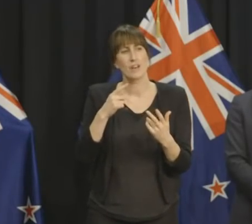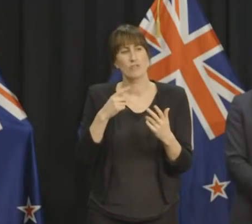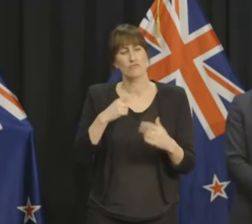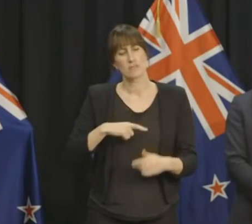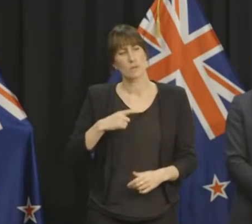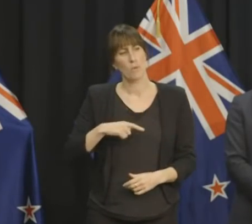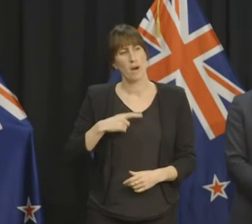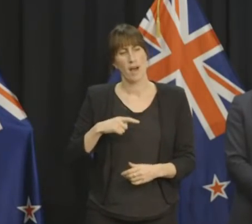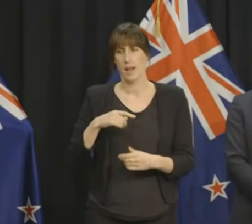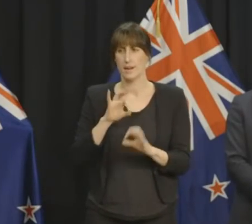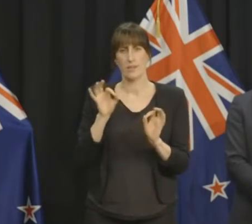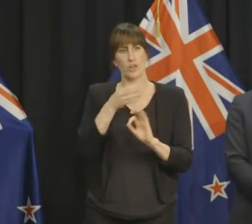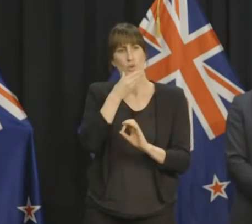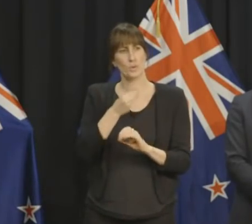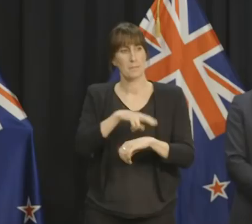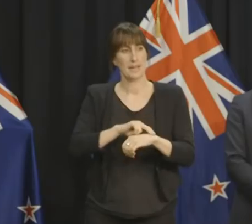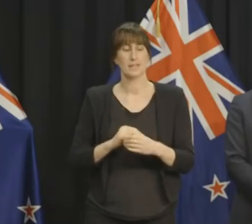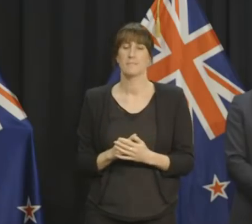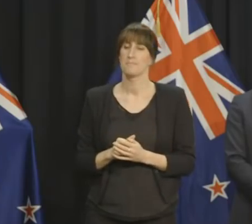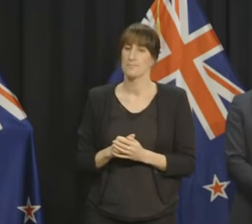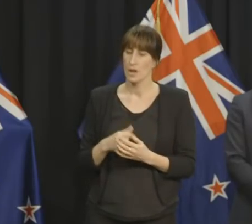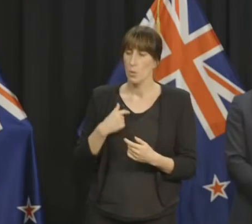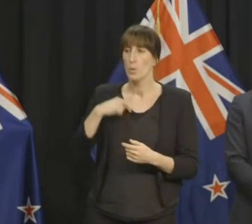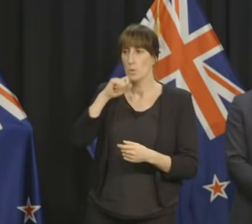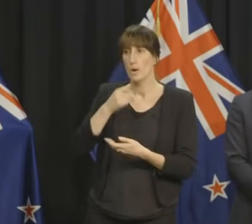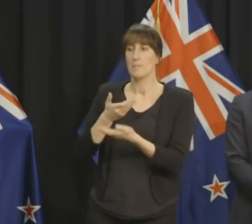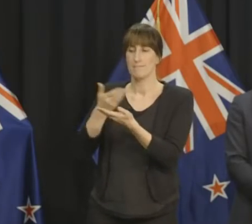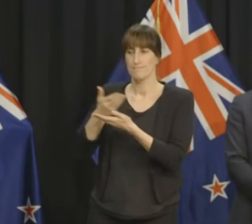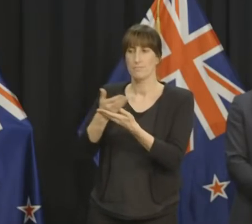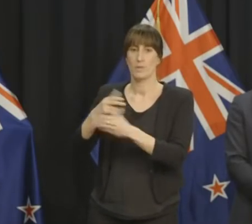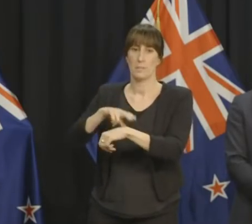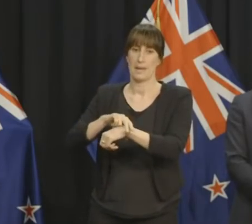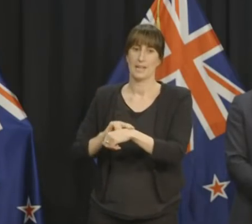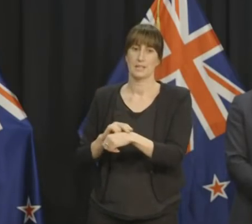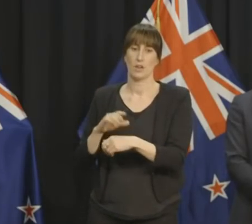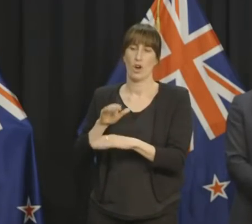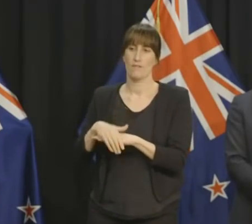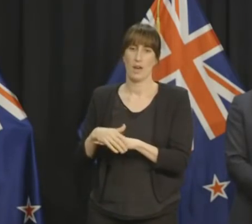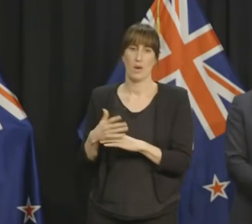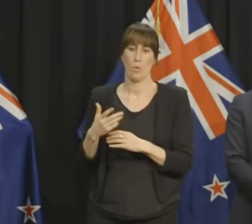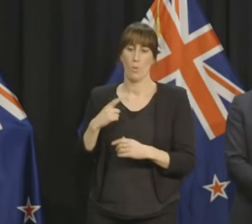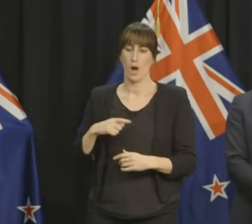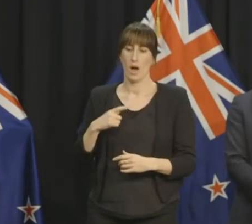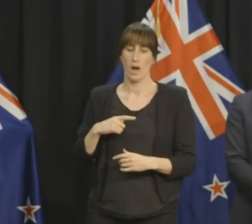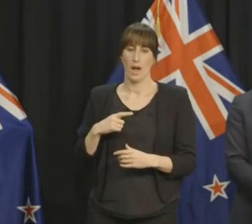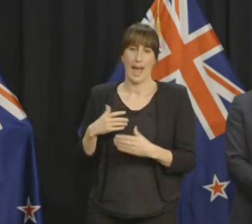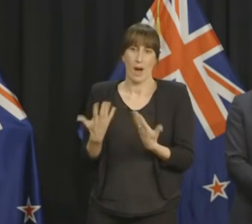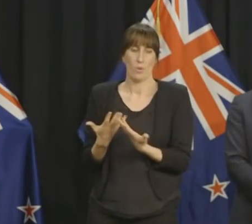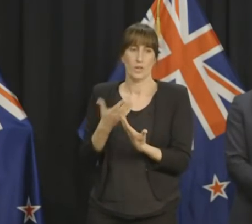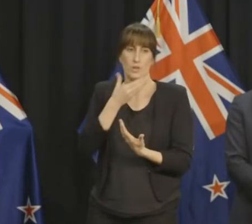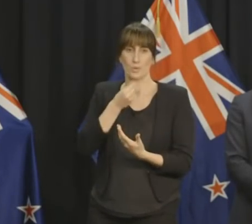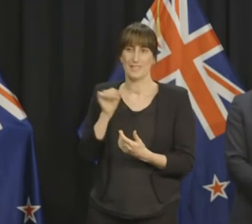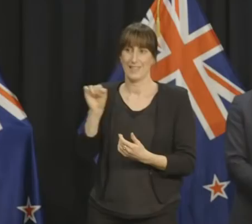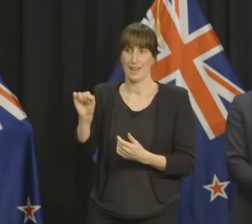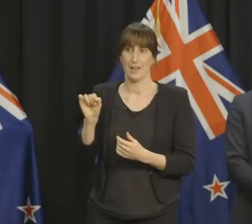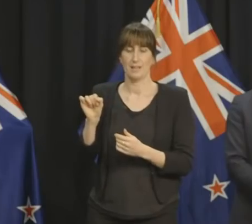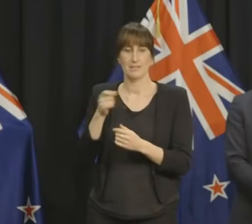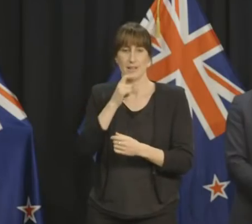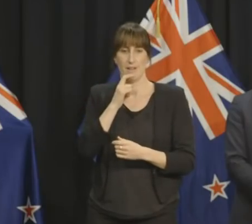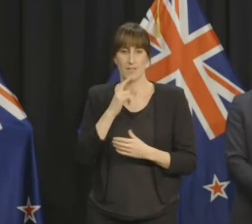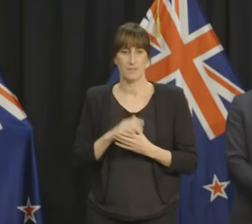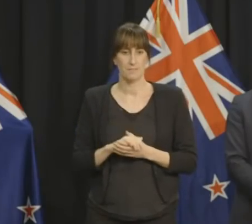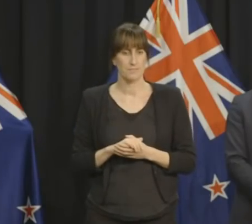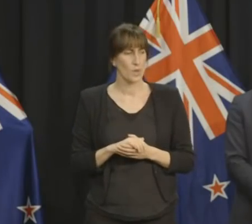just to determine where best to apply their scarce resources as well. So we'll have more to say on that one tomorrow. What currently